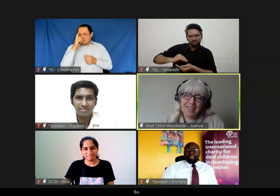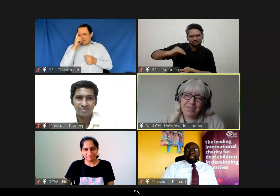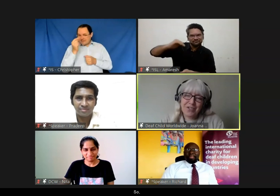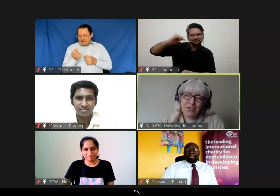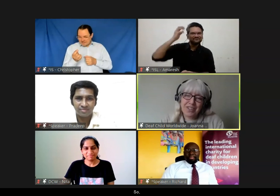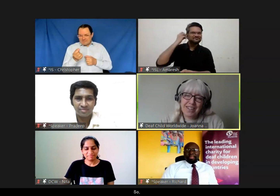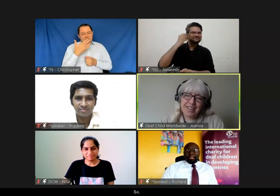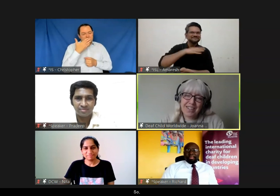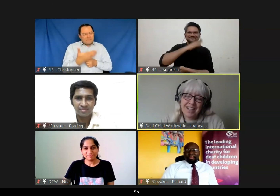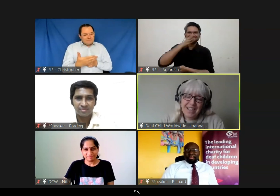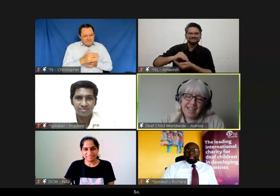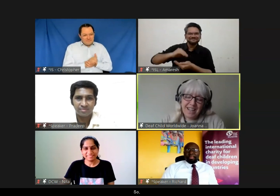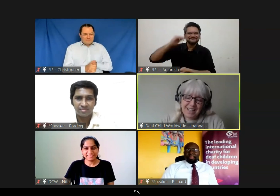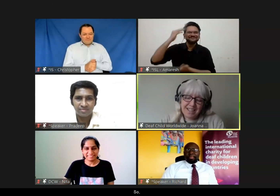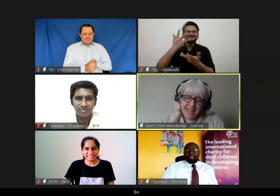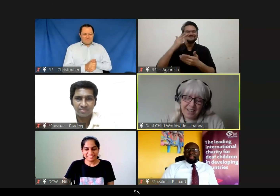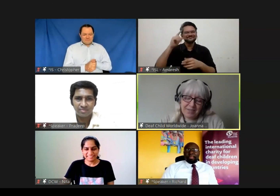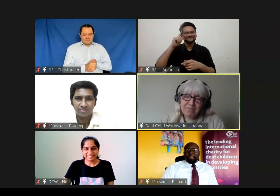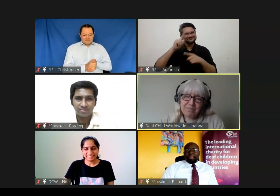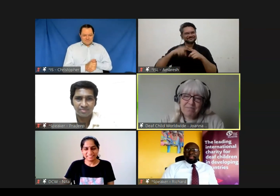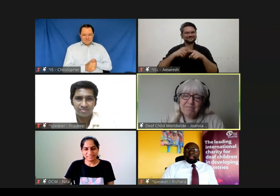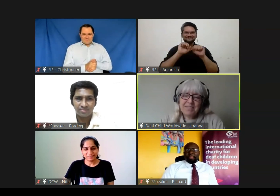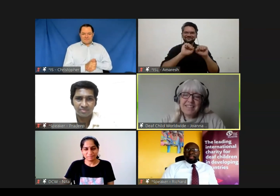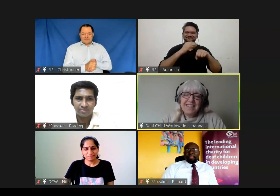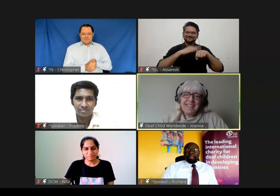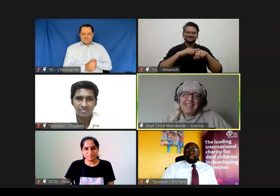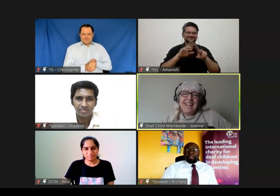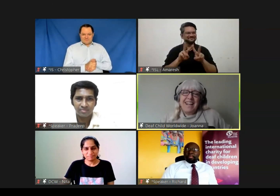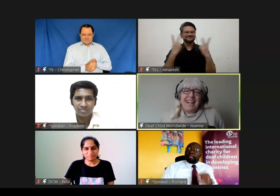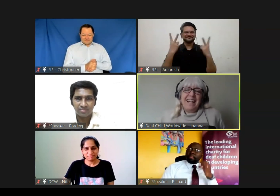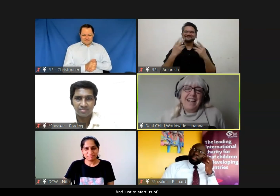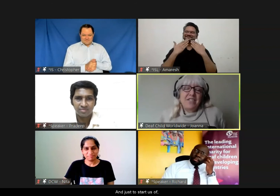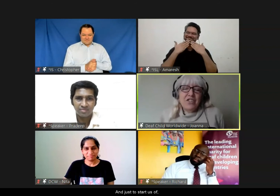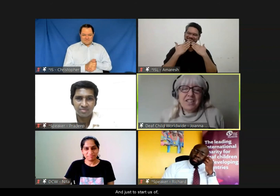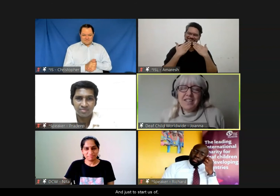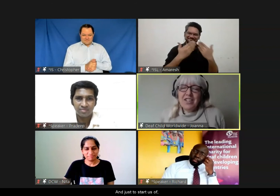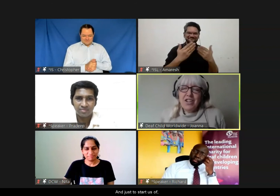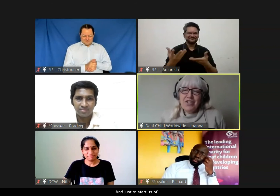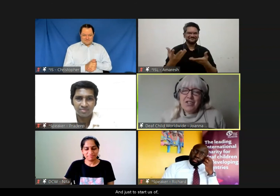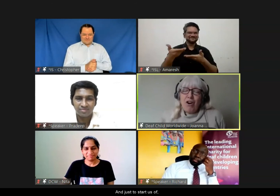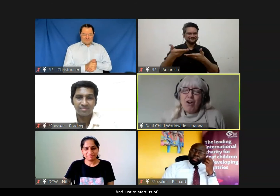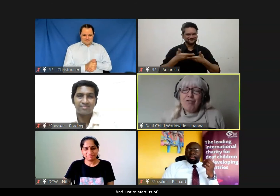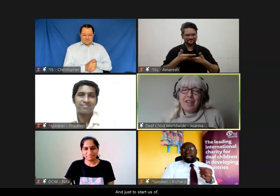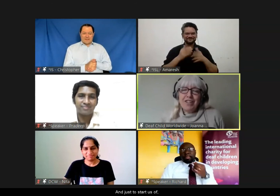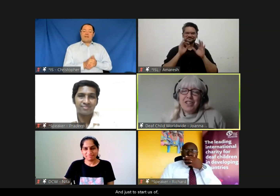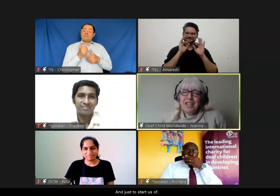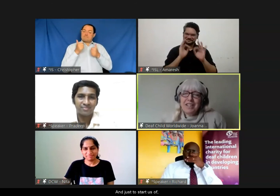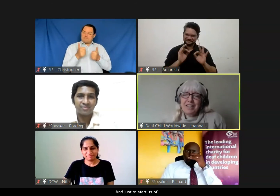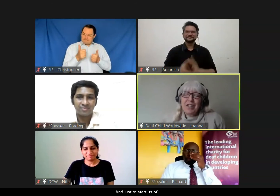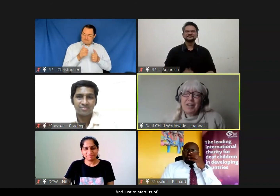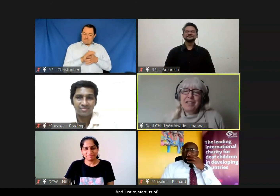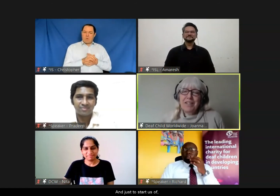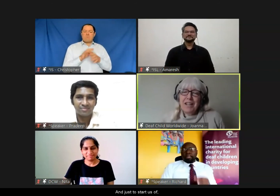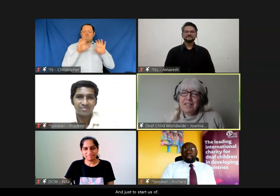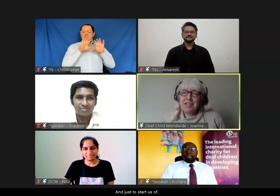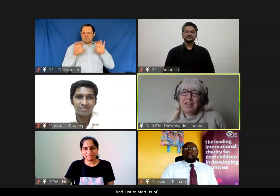Nita, for joining us today. And just to start us off, actually,